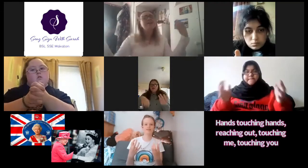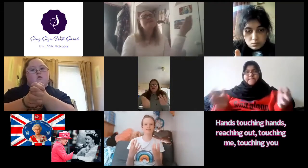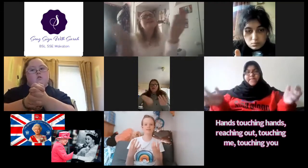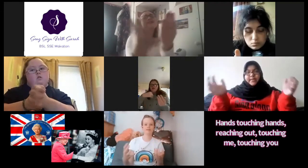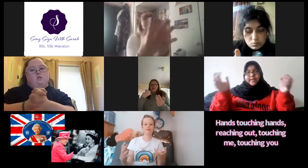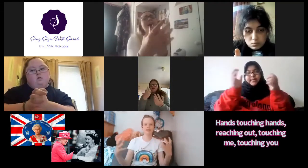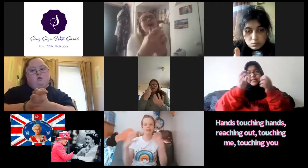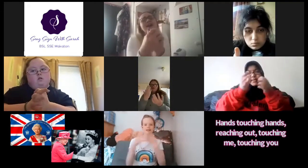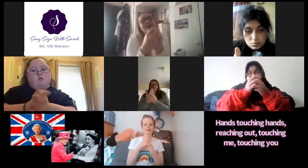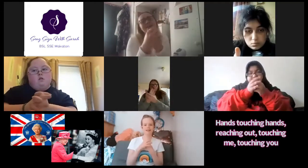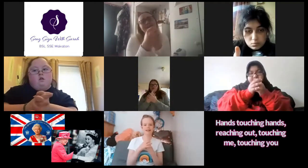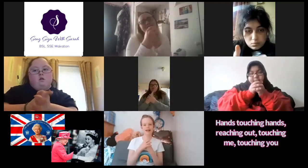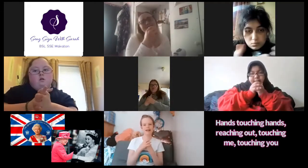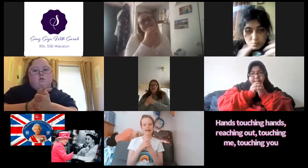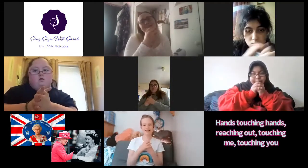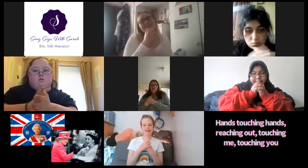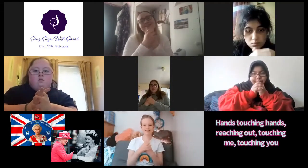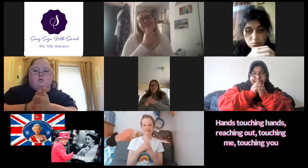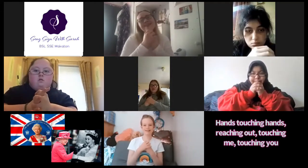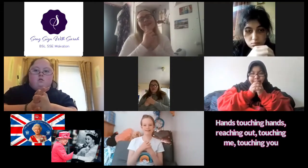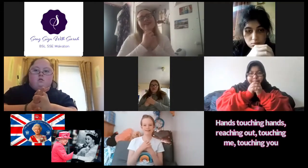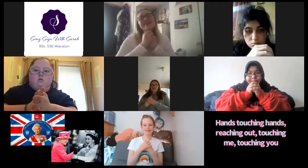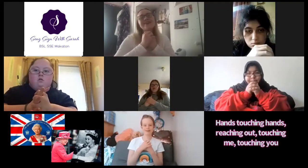Touching hands